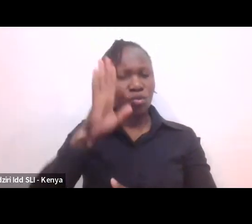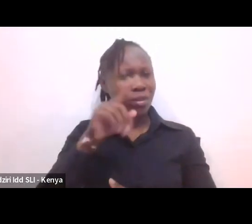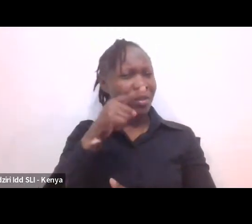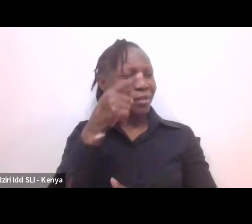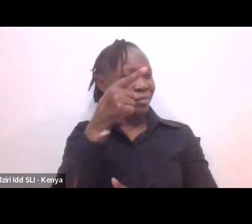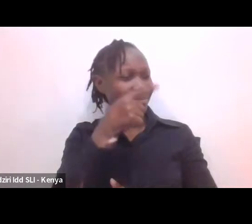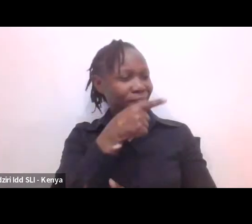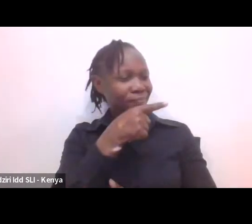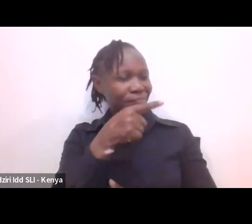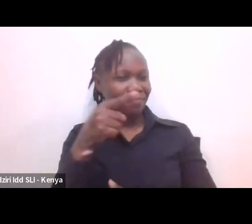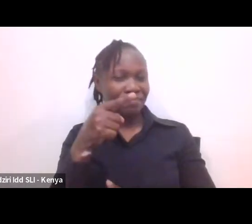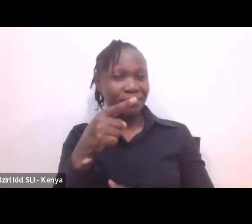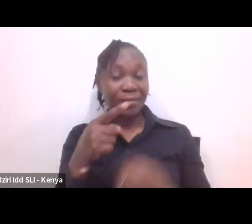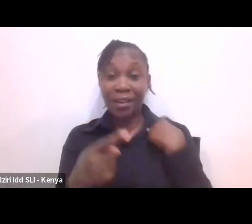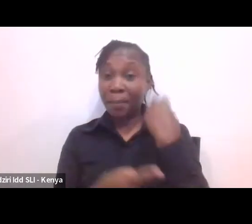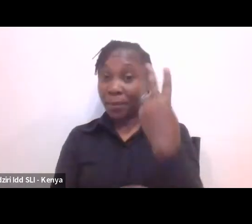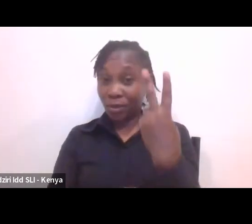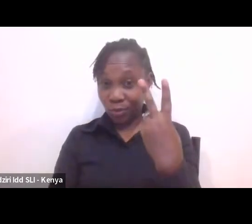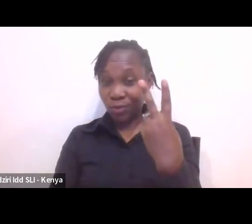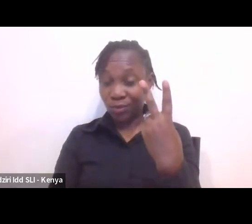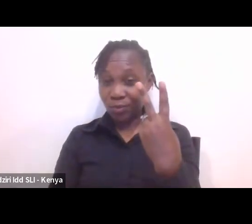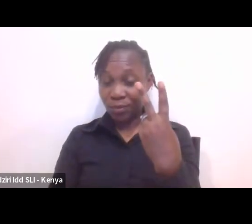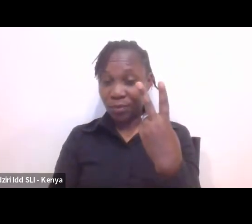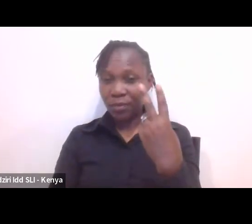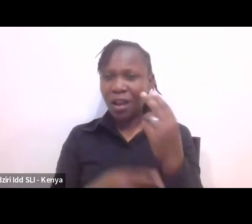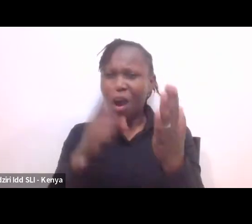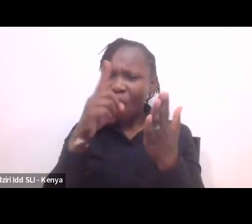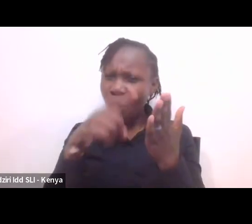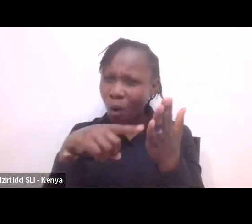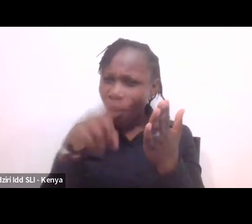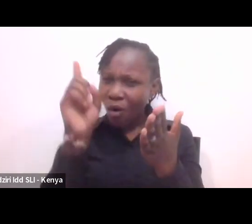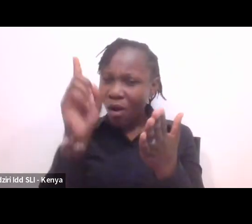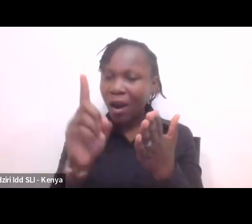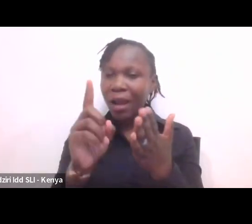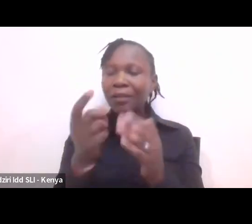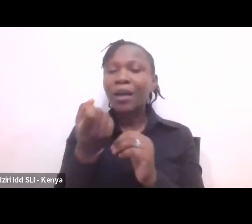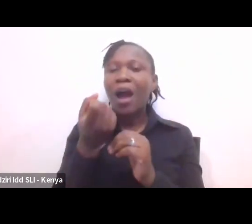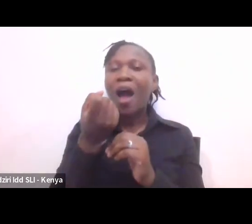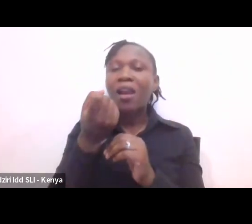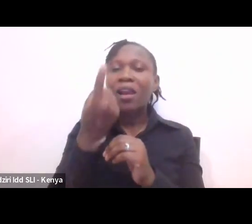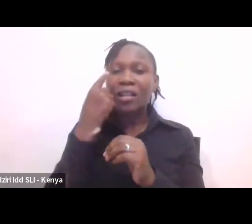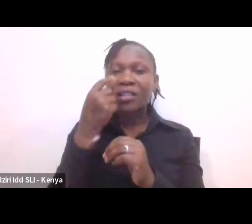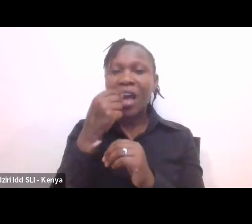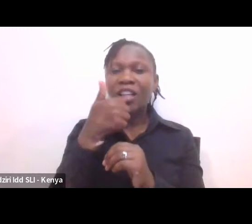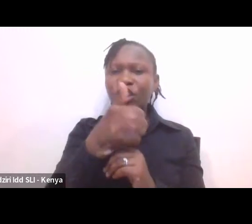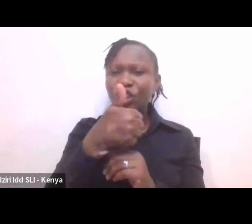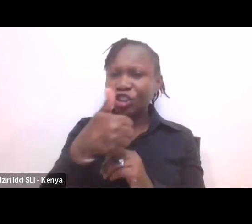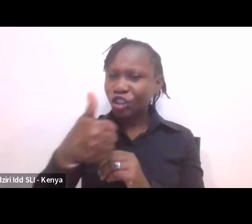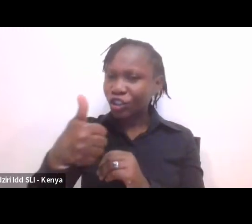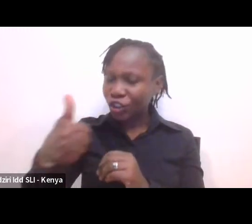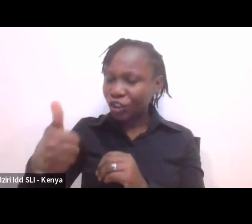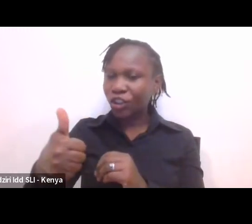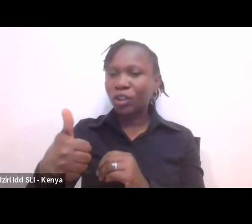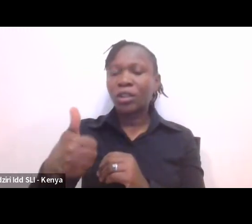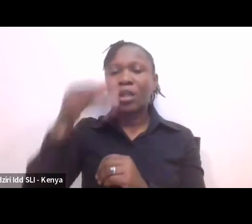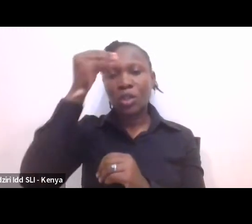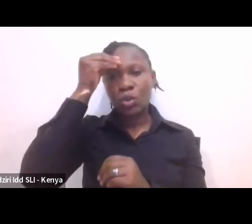So principle two, properly understand each student from the word go.